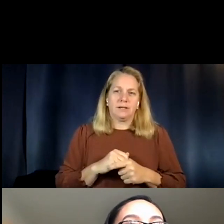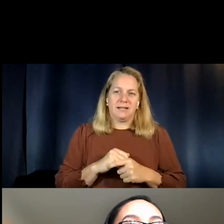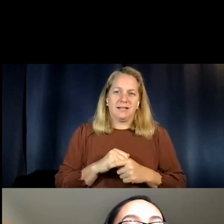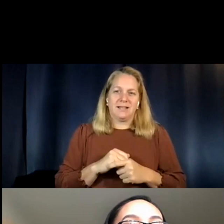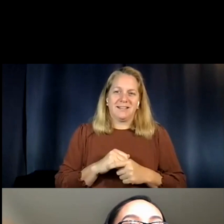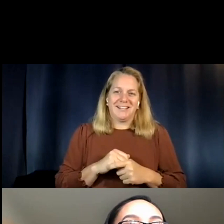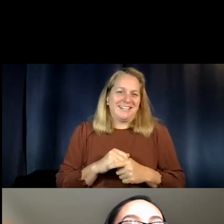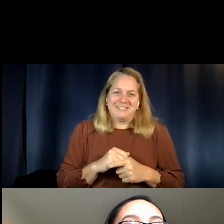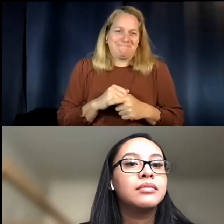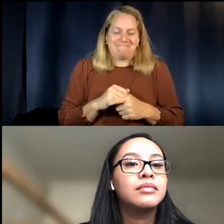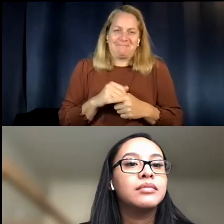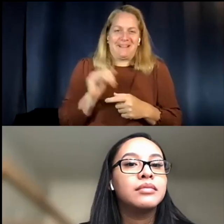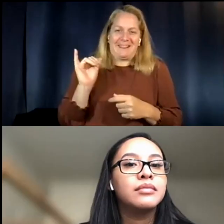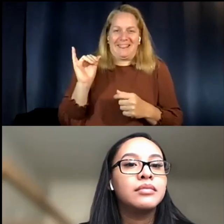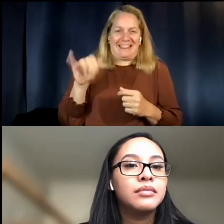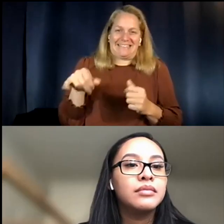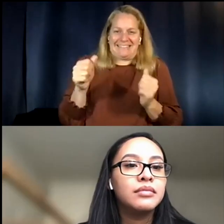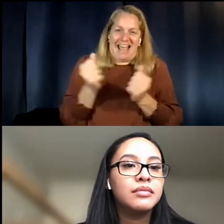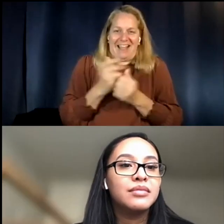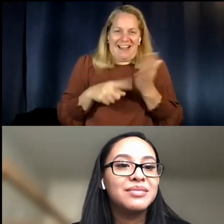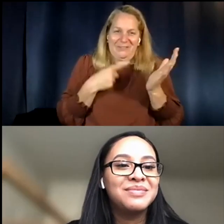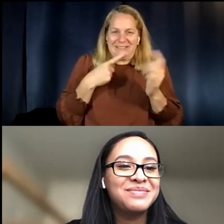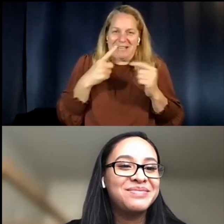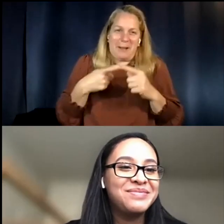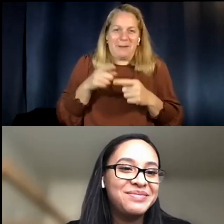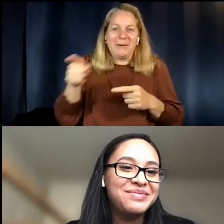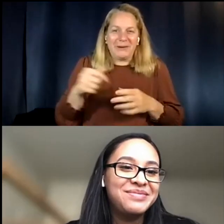that's everything that I have to say right now. Yeah.